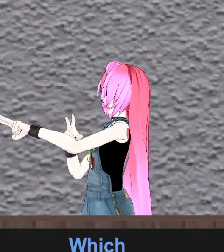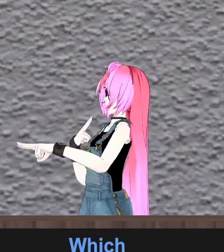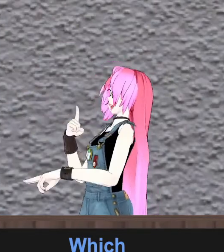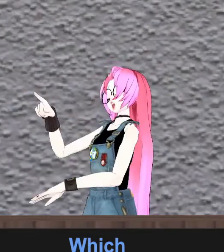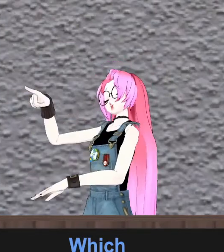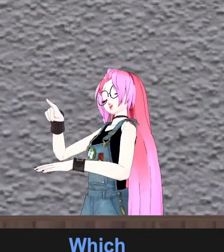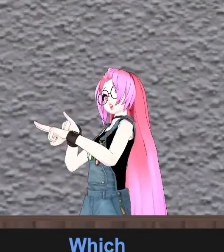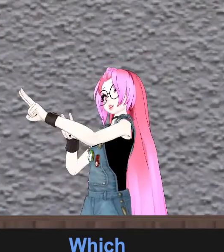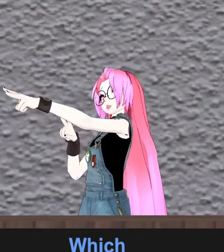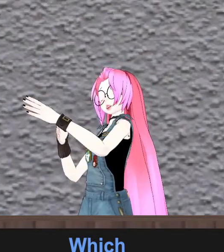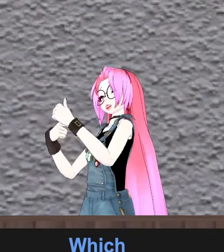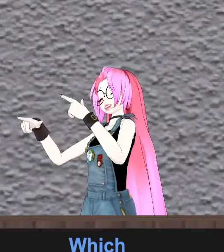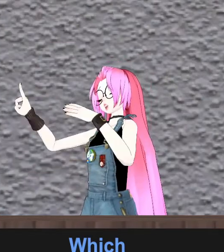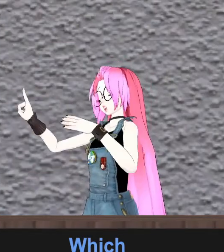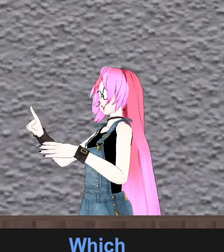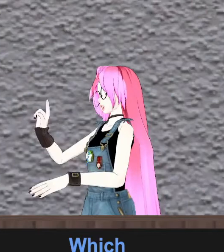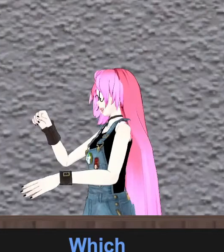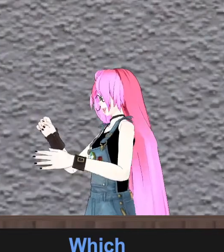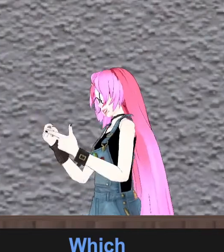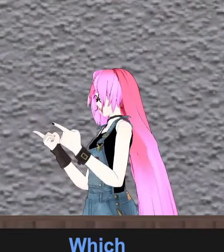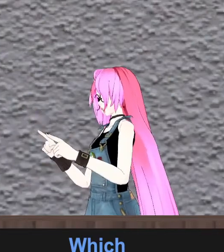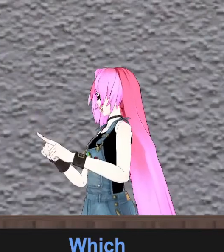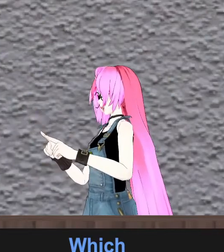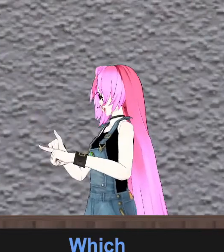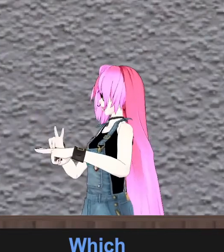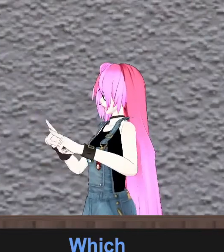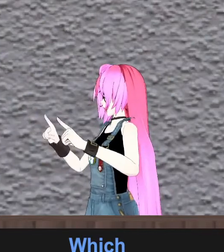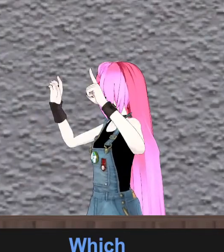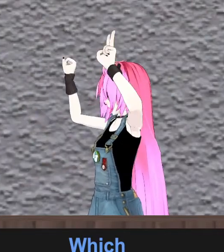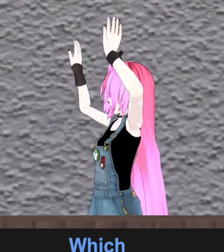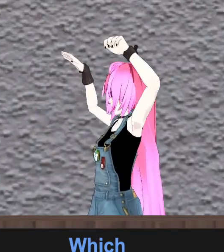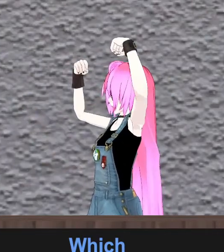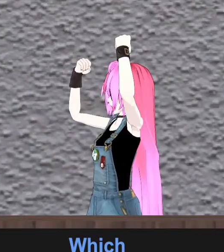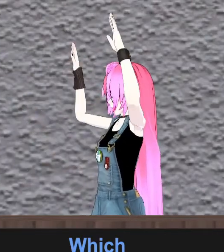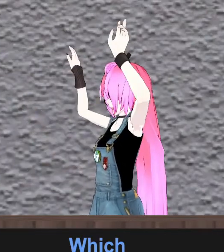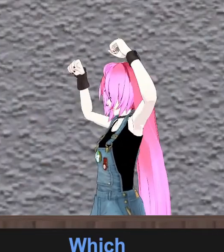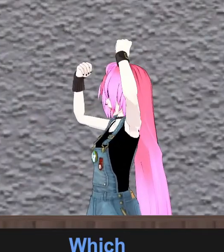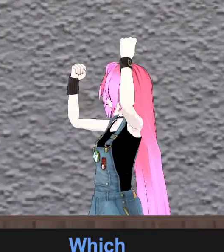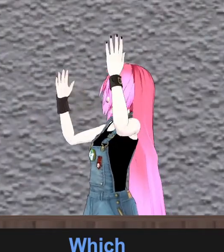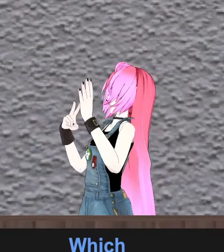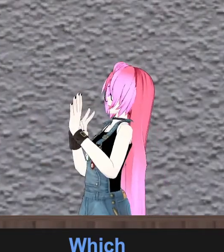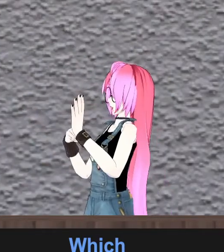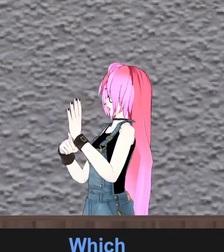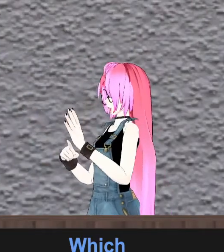as that they're trying to get away. So yeah, that does happen. But yeah, the main way is through the lights. They're able to notice.